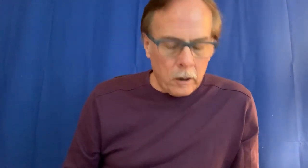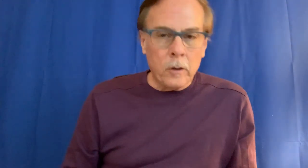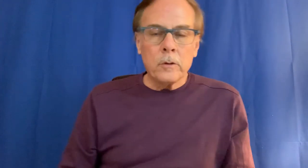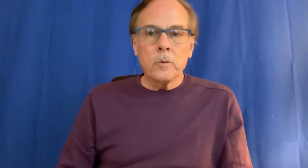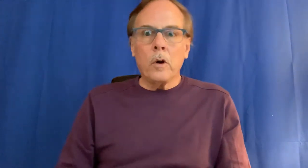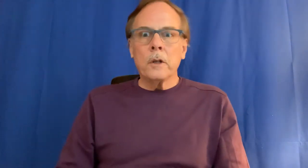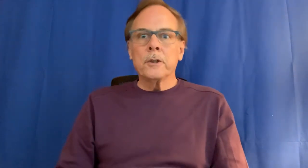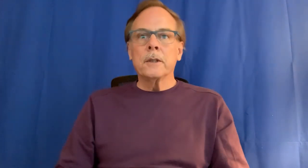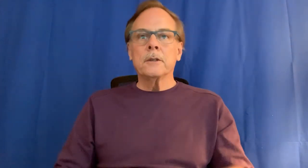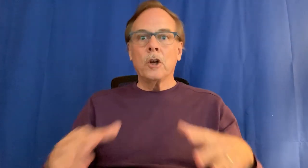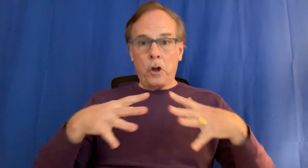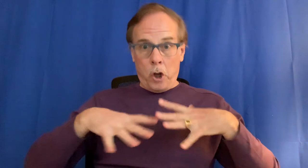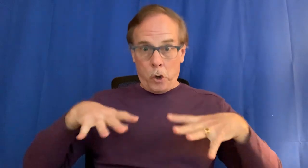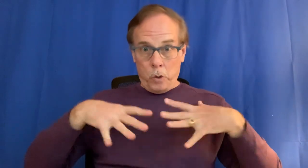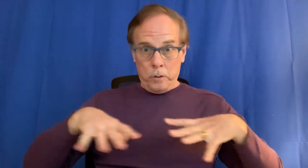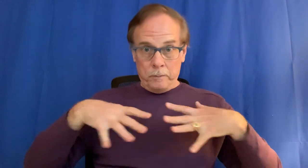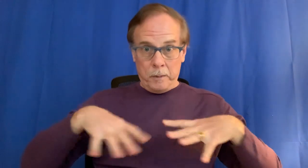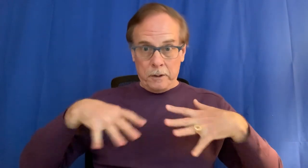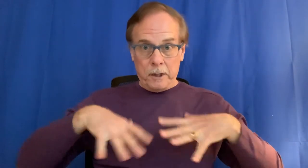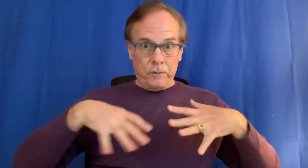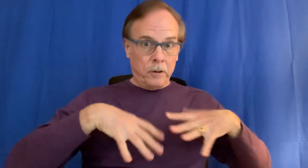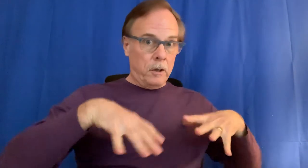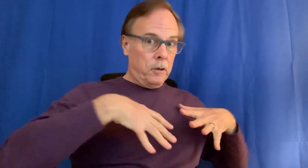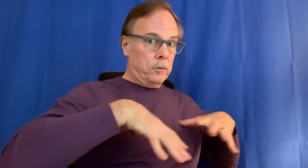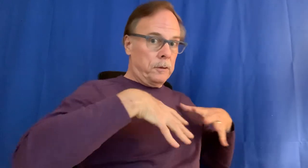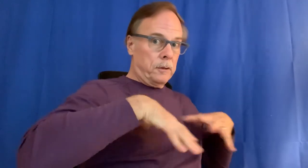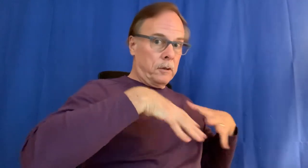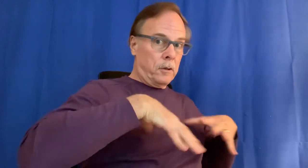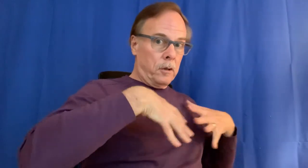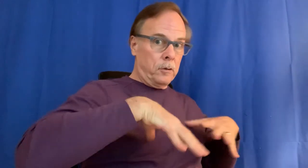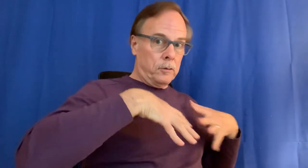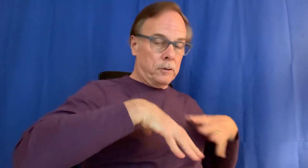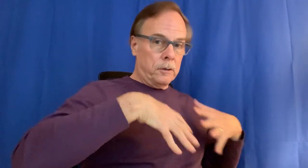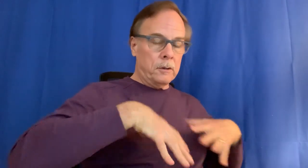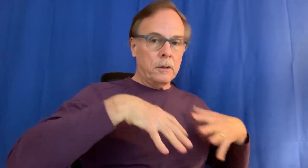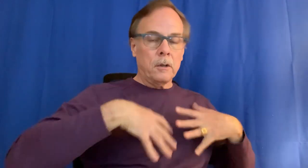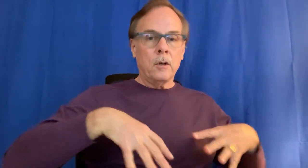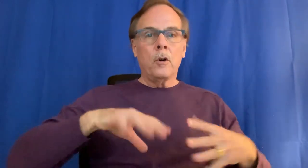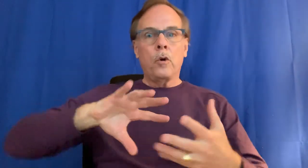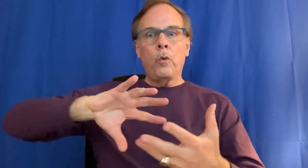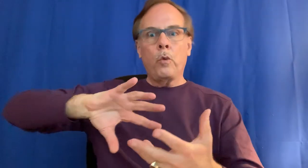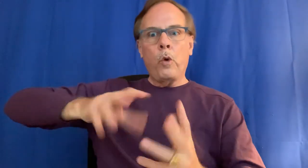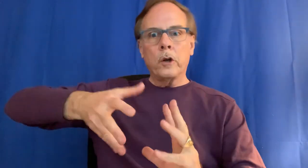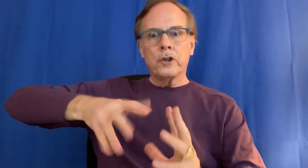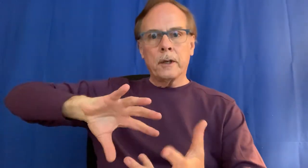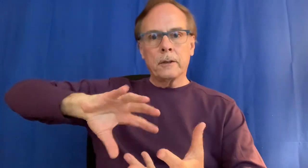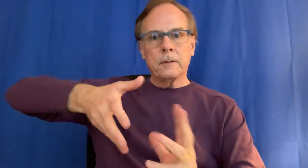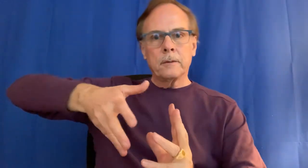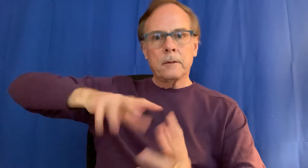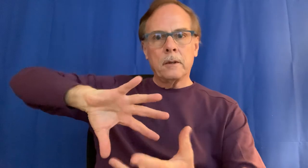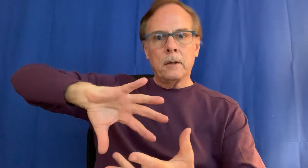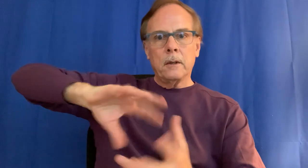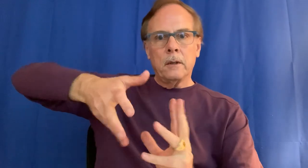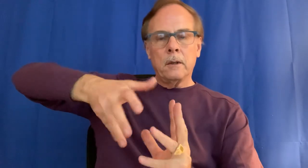Clothes washing, clothes, remember the sign for clothes, clothes, washing.